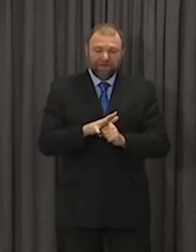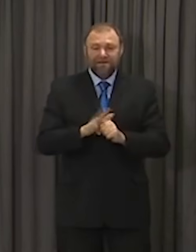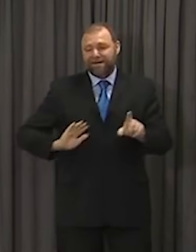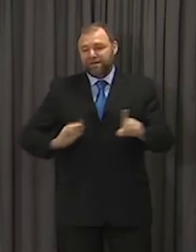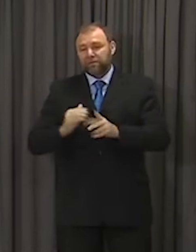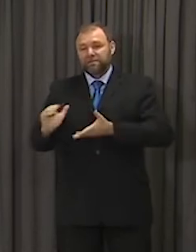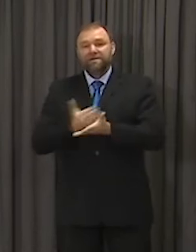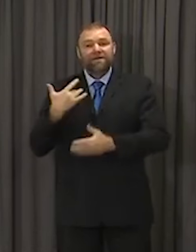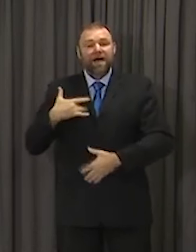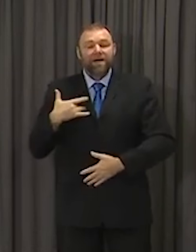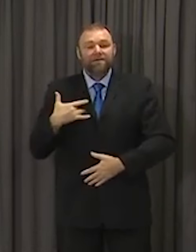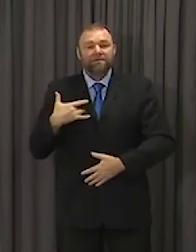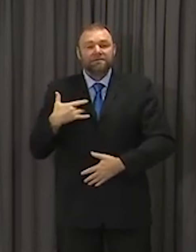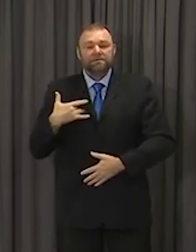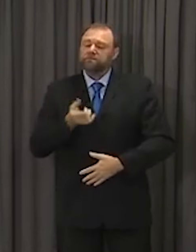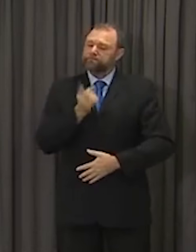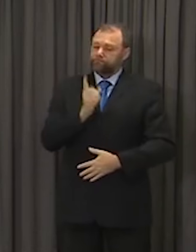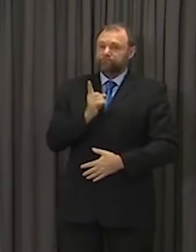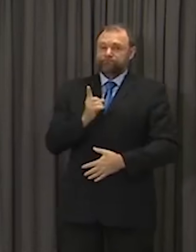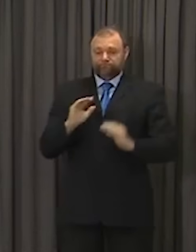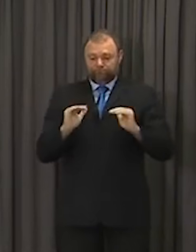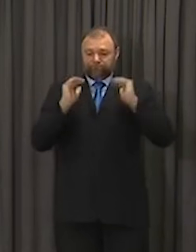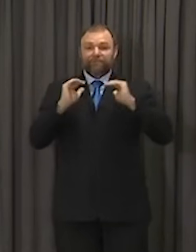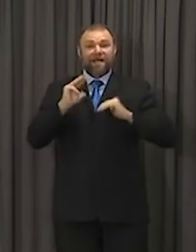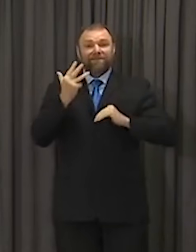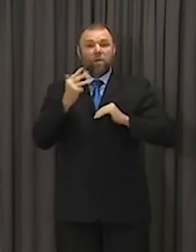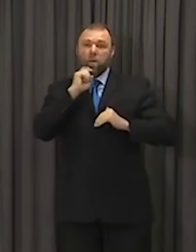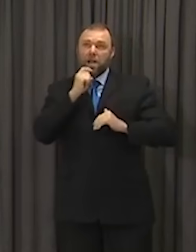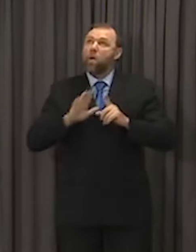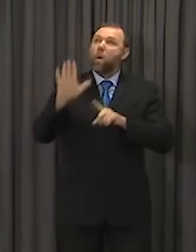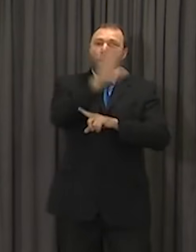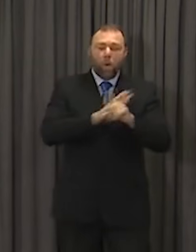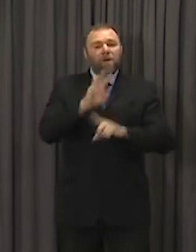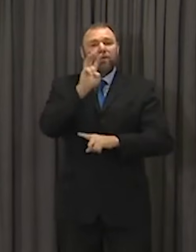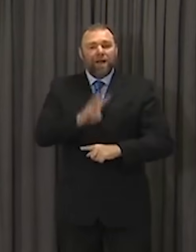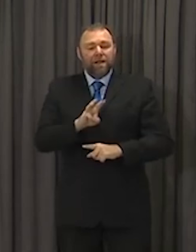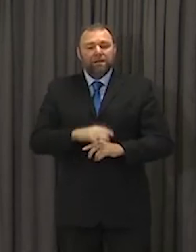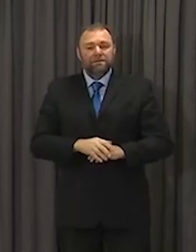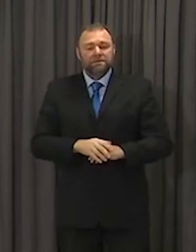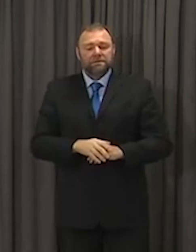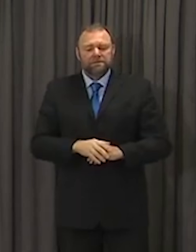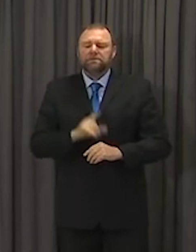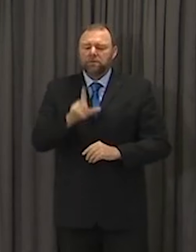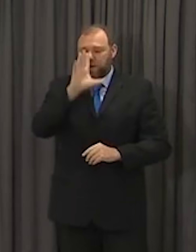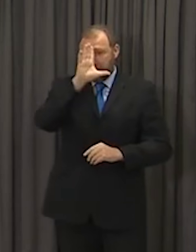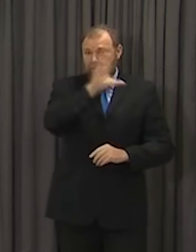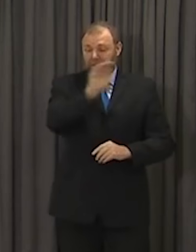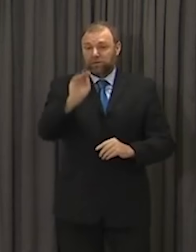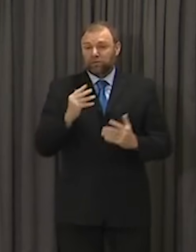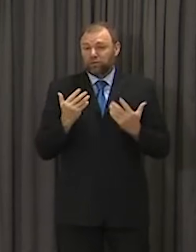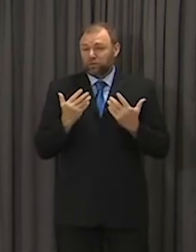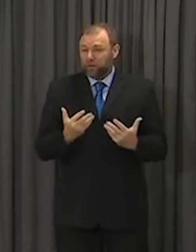higher level restrictions will apply to the whole of Wales. And I am making this announcement